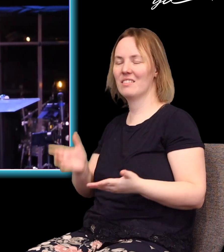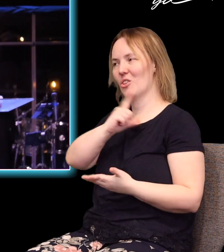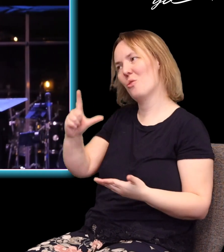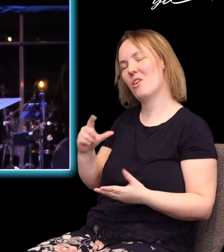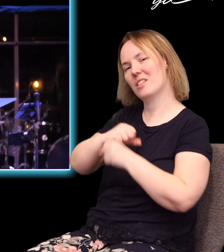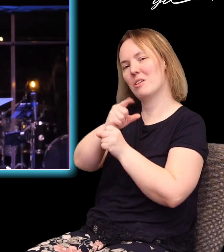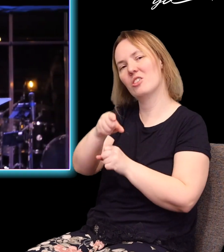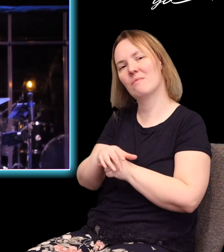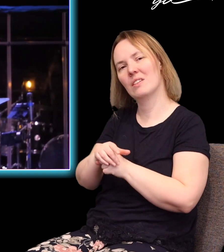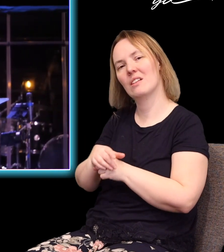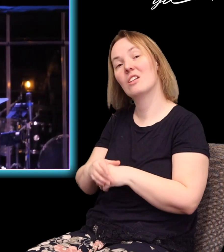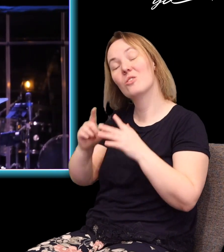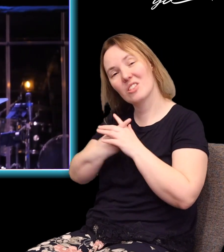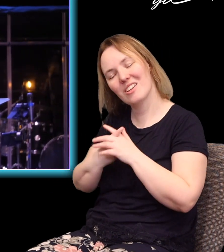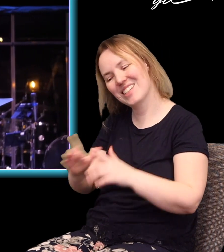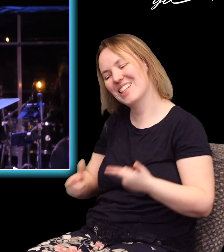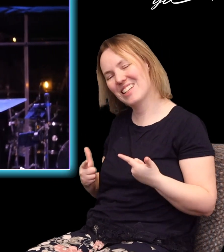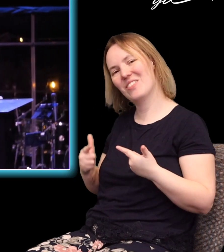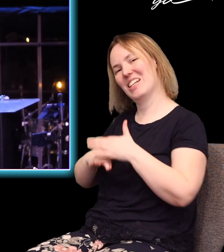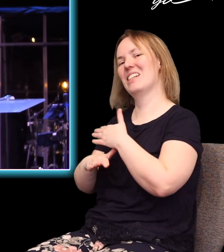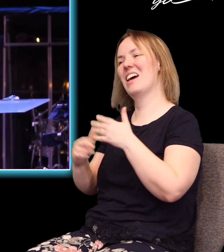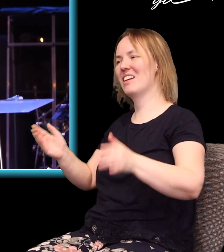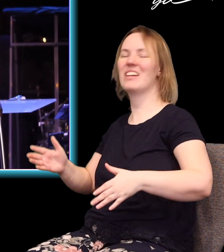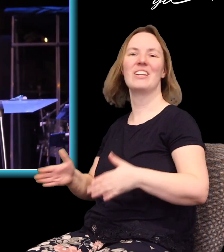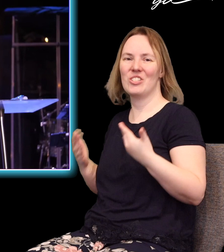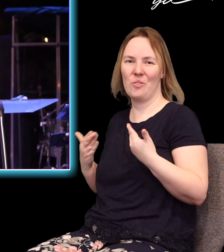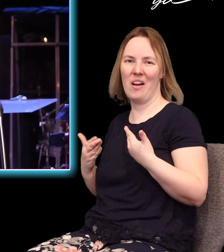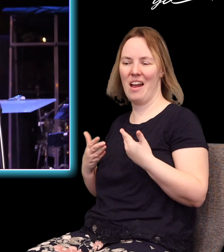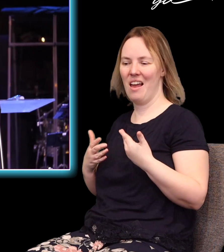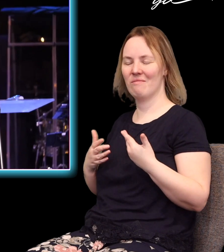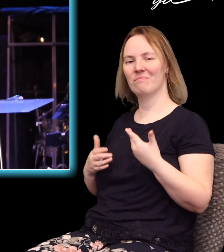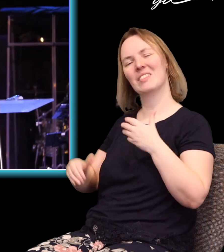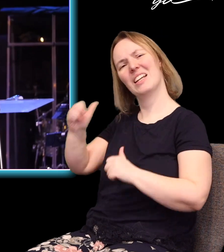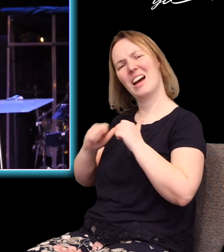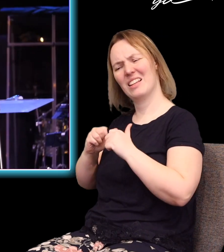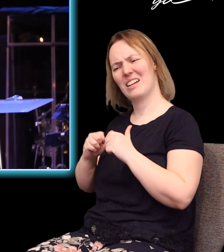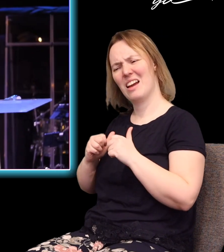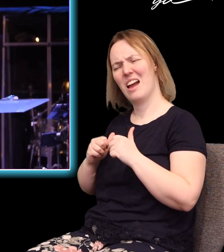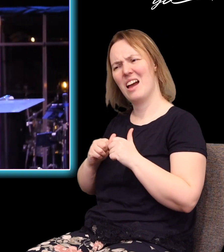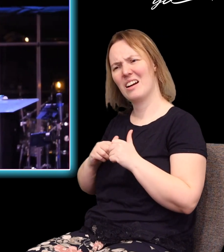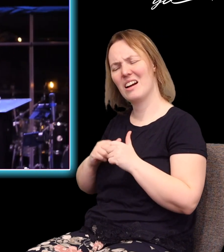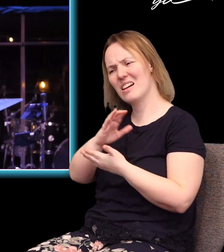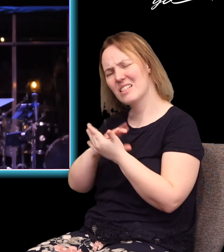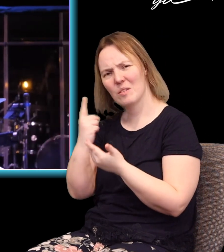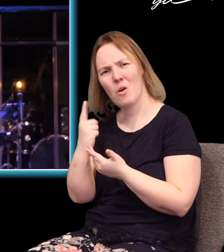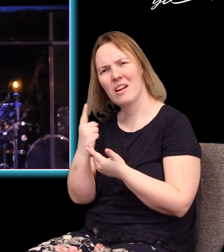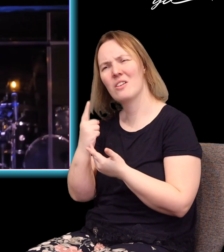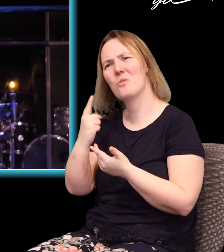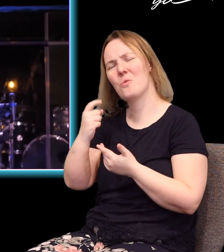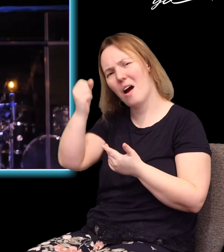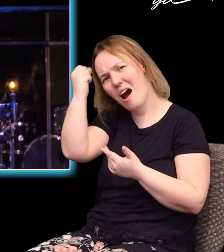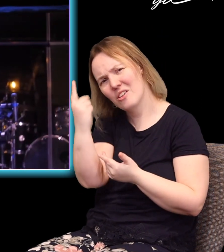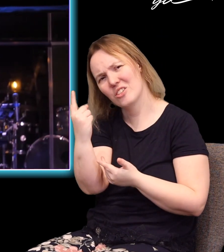Lord has made you. That you'd begin to live in and enjoy and act like somebody who really understands who you are,